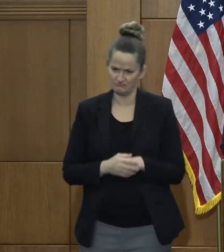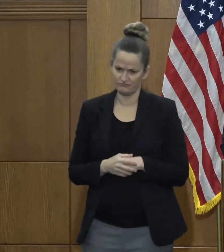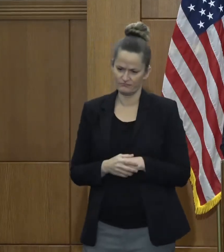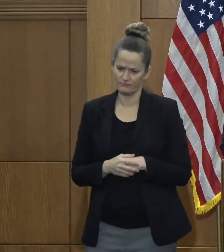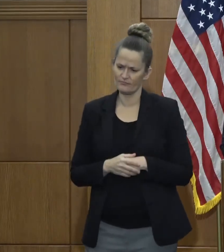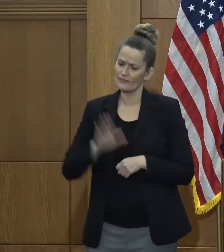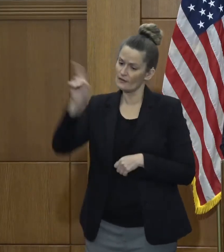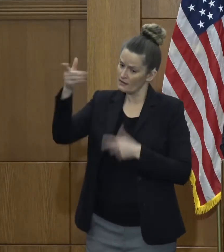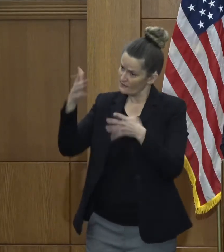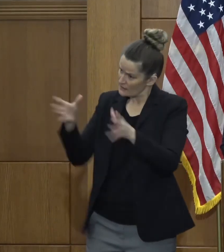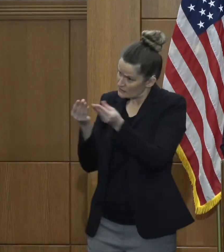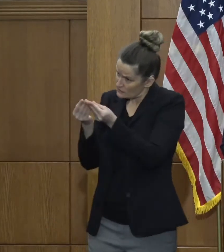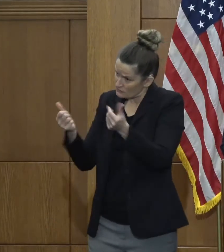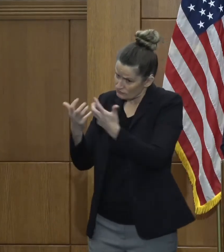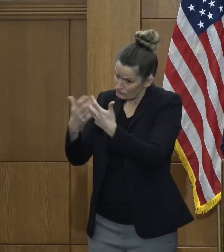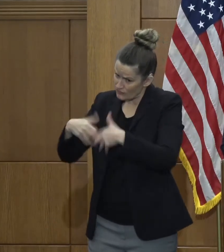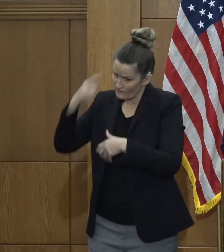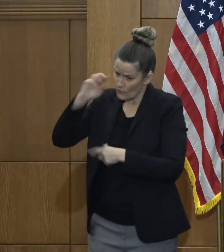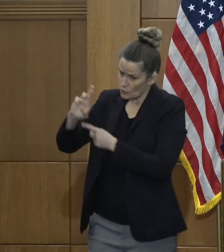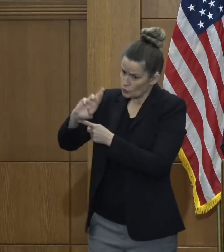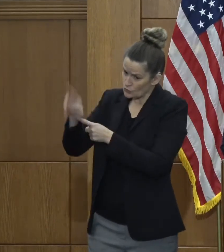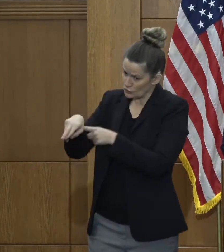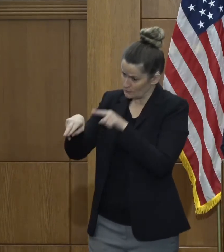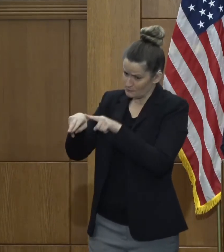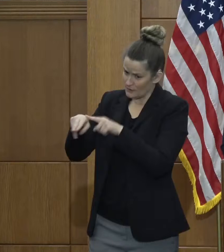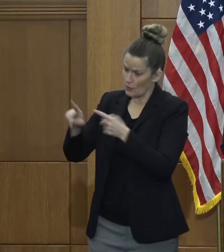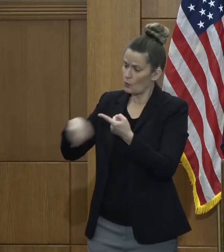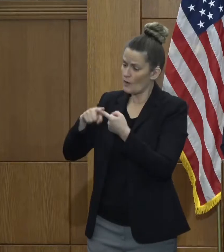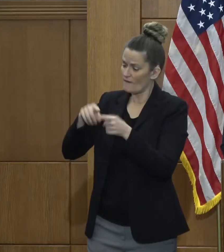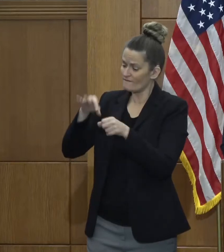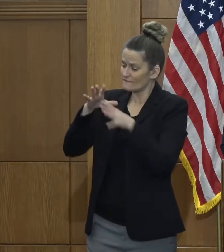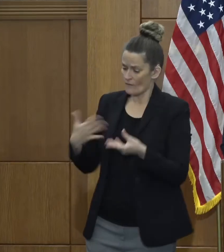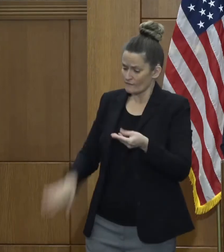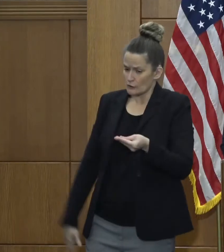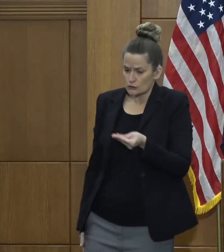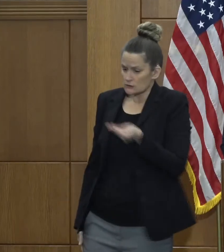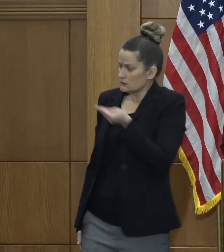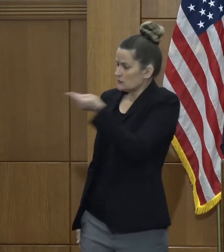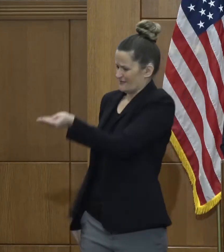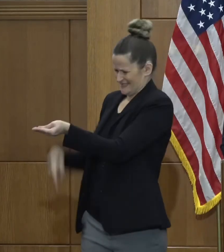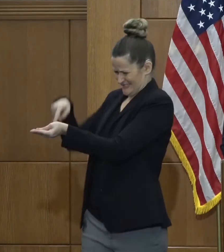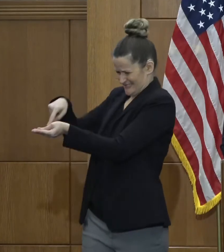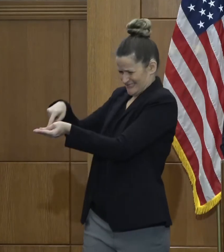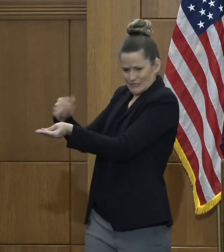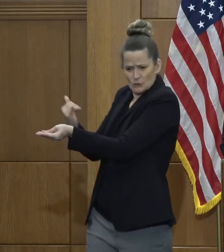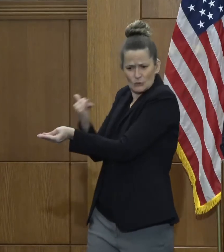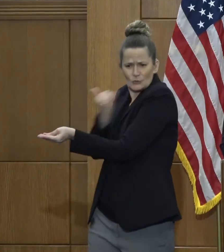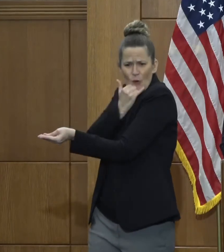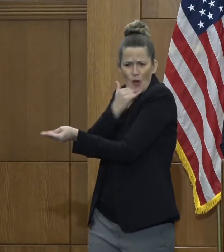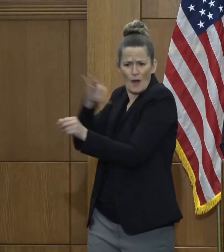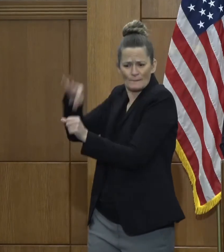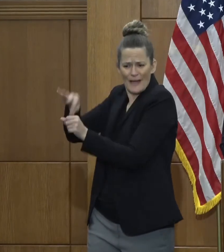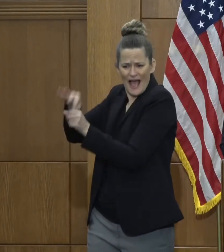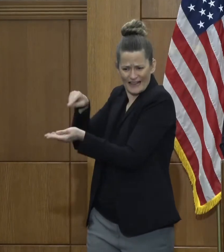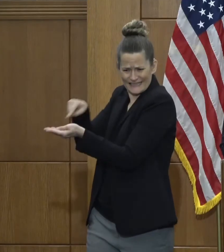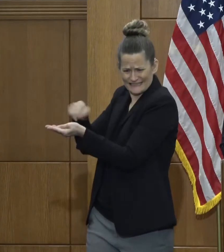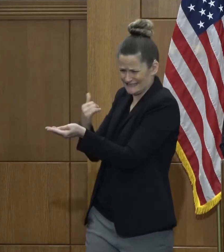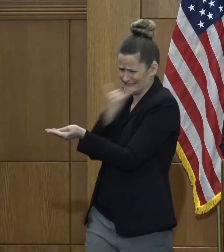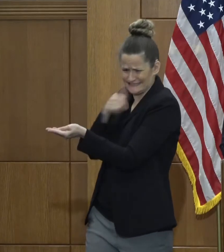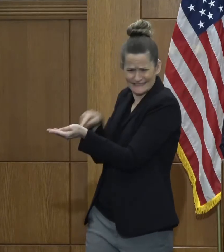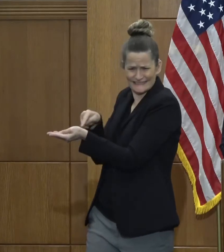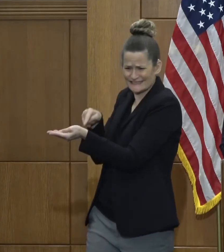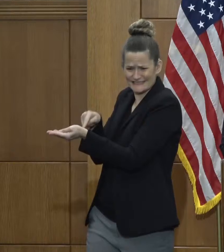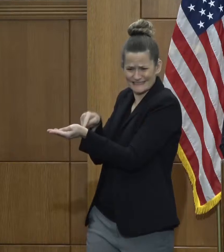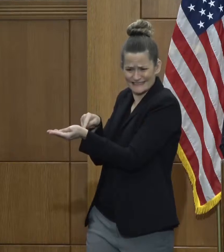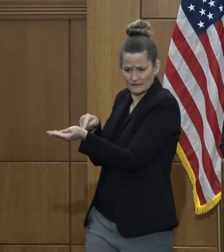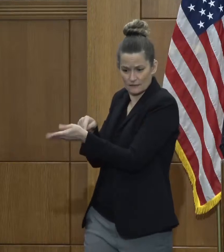Richmond issue, were all of those voters being given the correct ballot? And then just regarding those unreturned outstanding mail ballots, I know you said